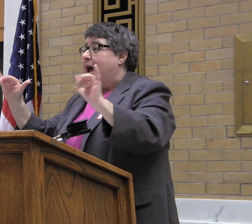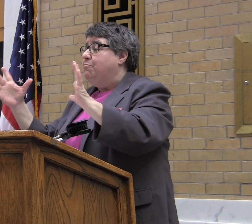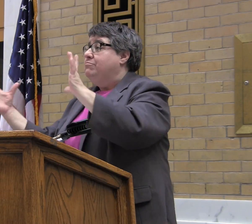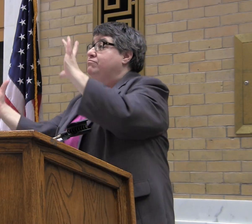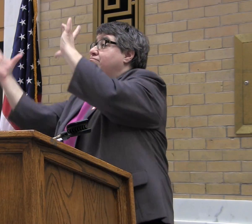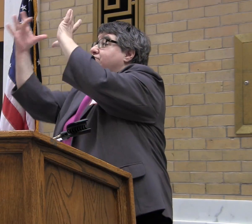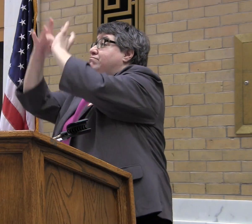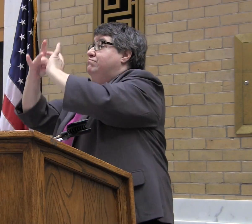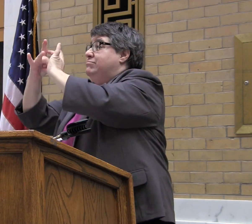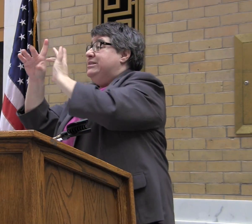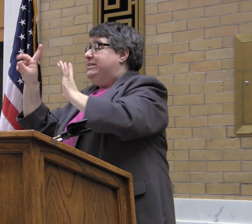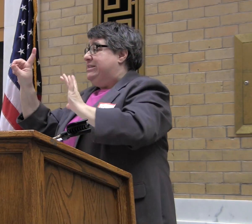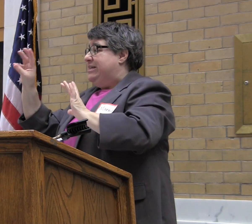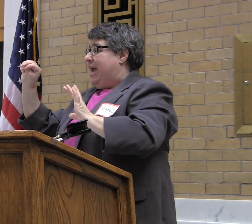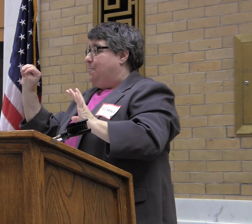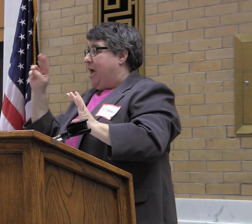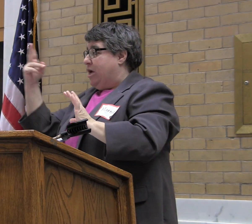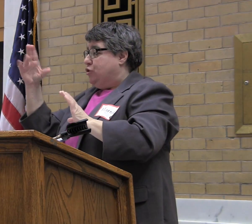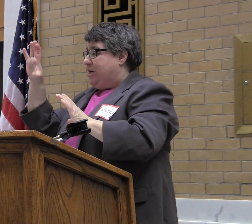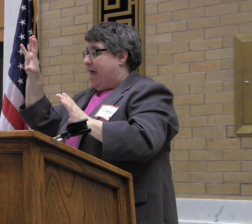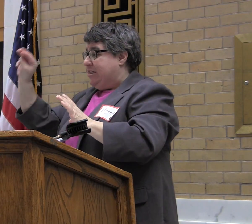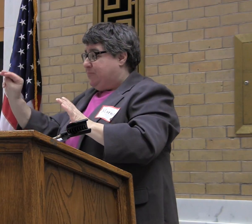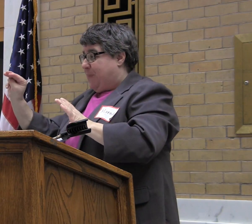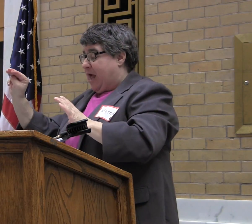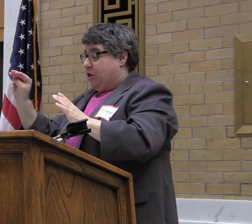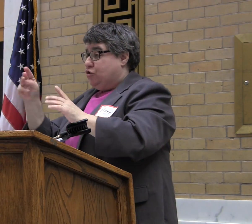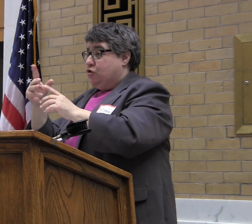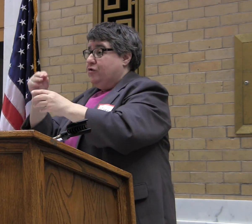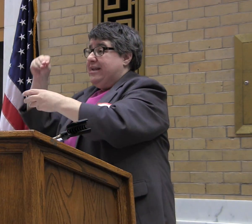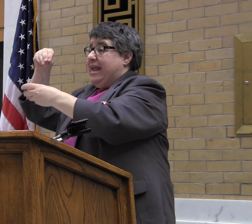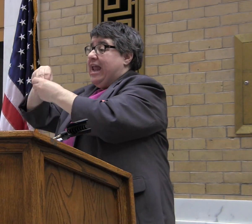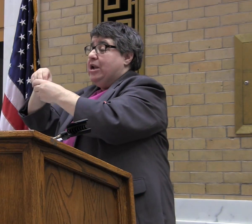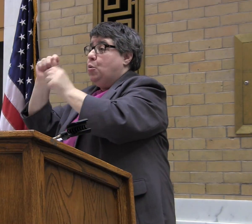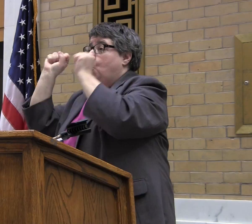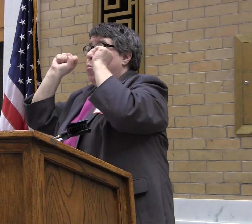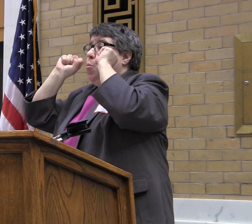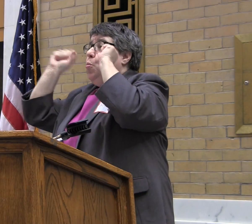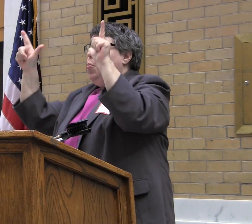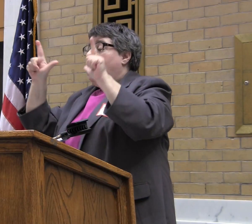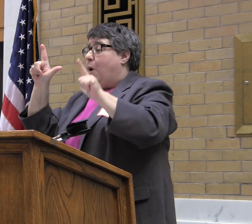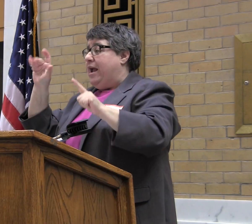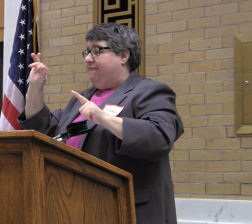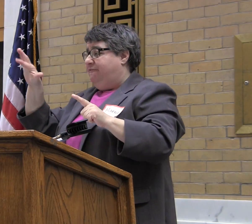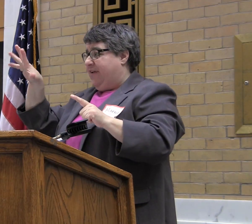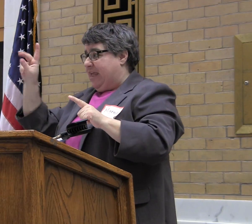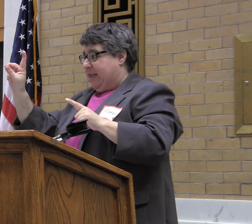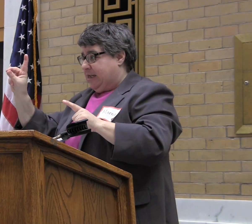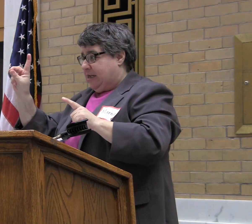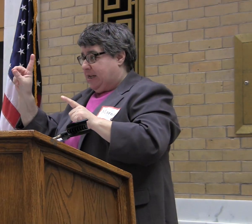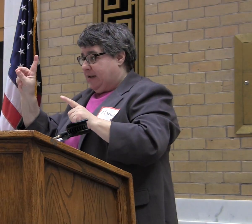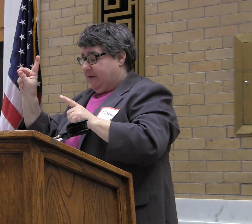And then at that same time, I was connected with the DMA's case manager in